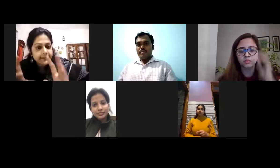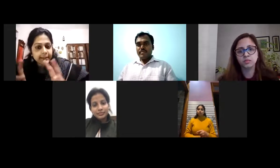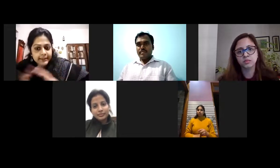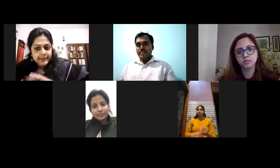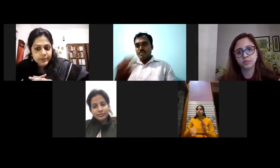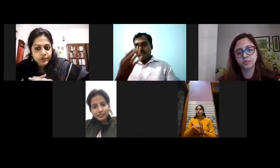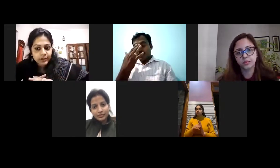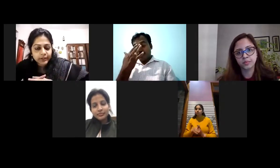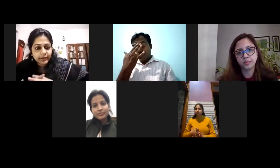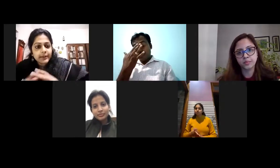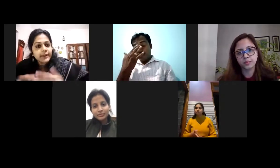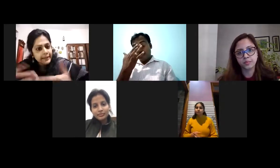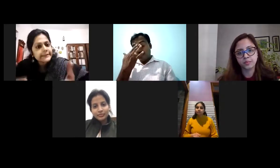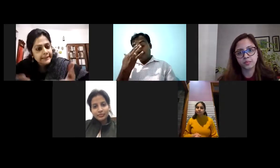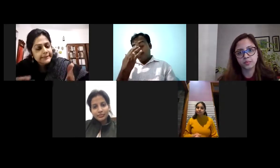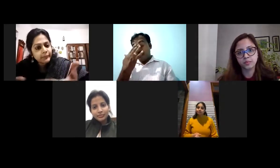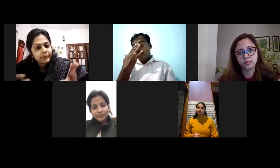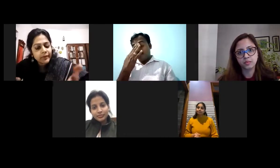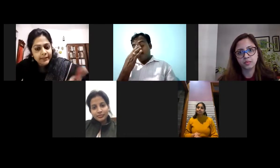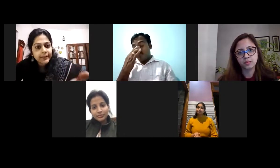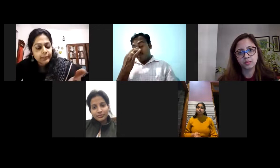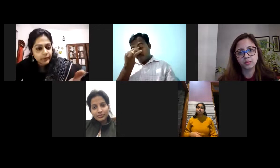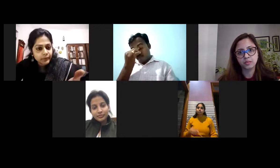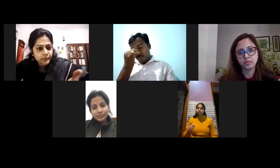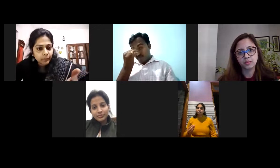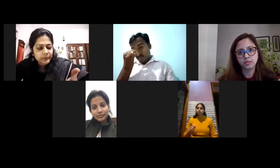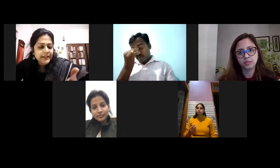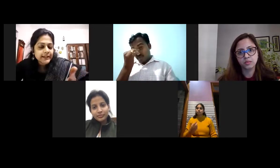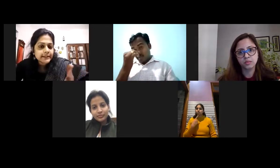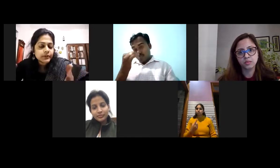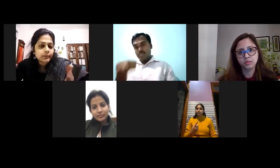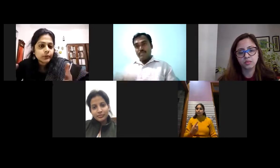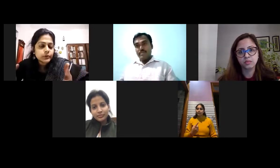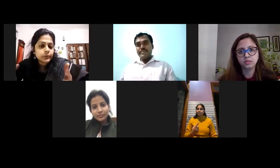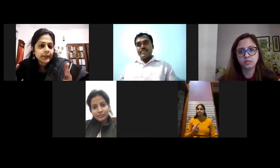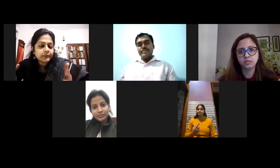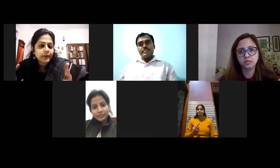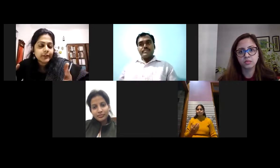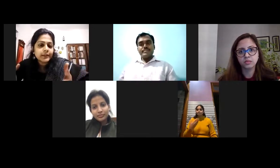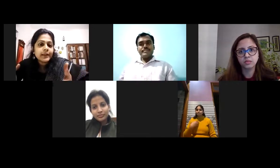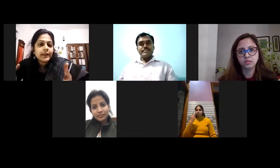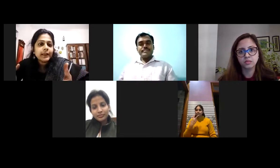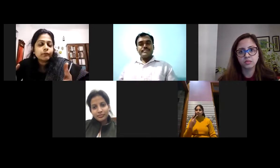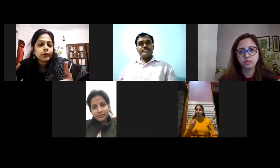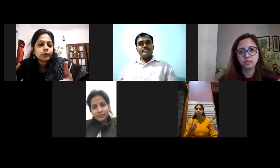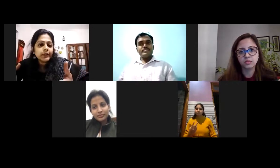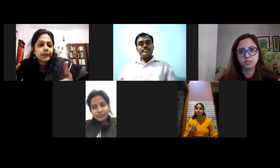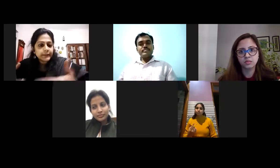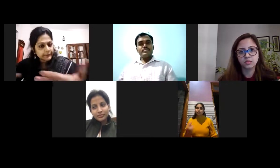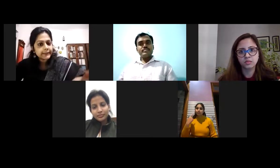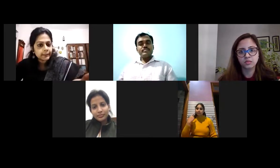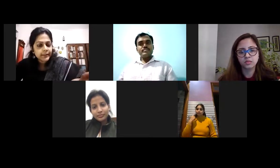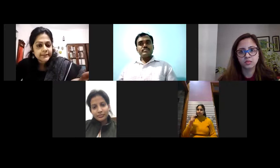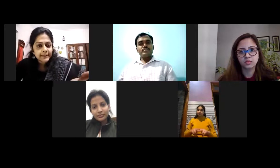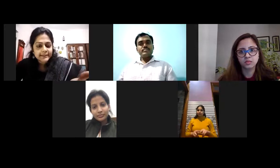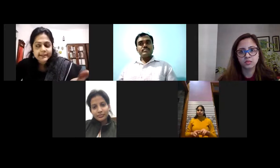lexicon in the 19th century, right? There is something very telling about this moment, precisely because I'm also looking at the fact that if one of the